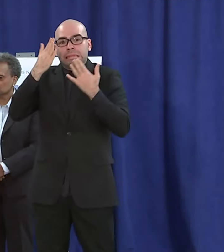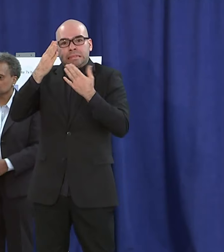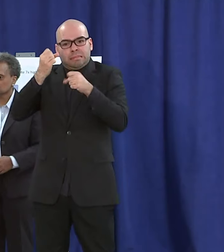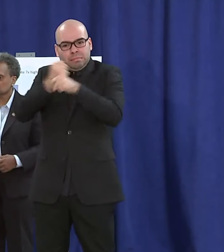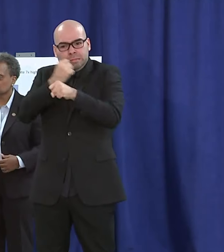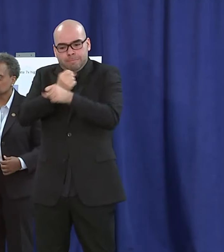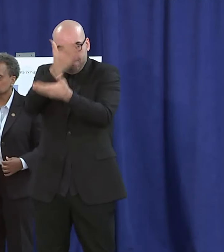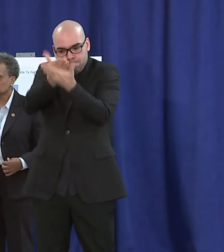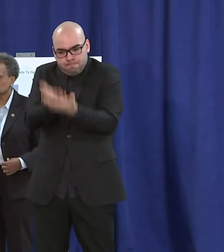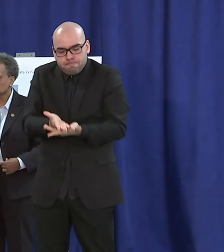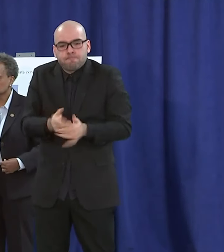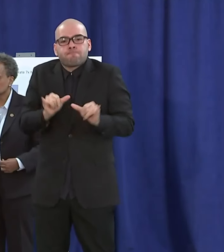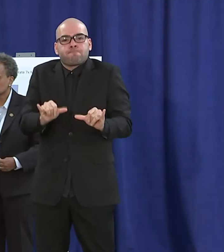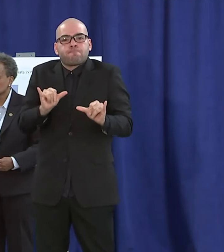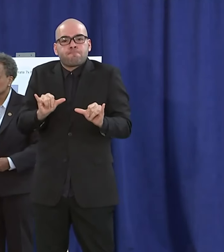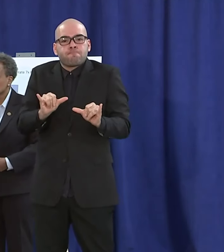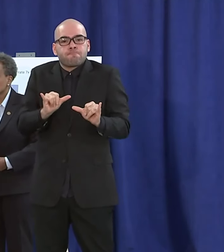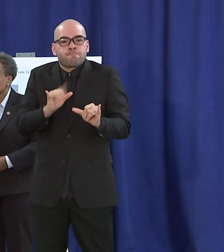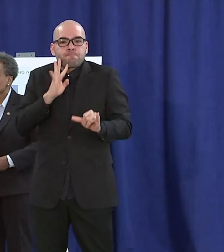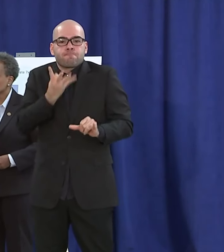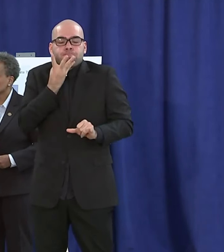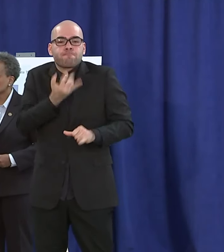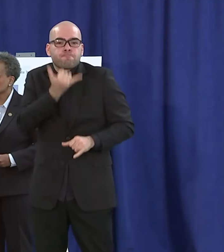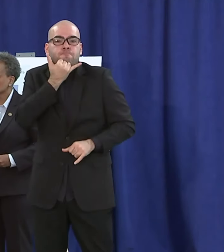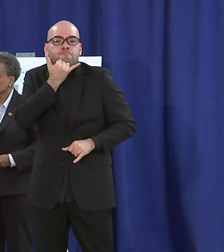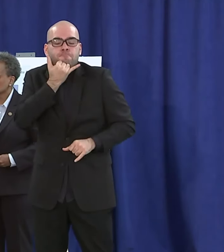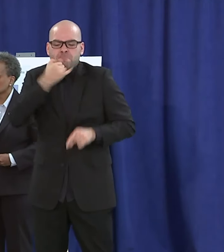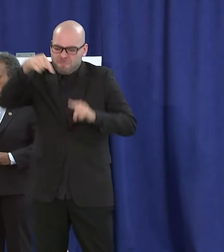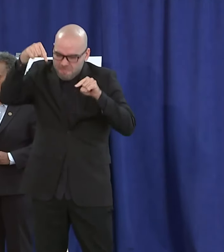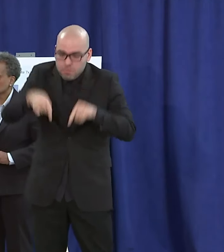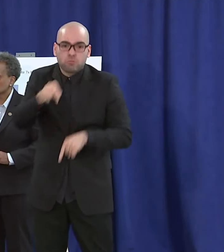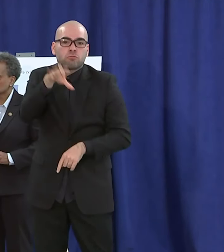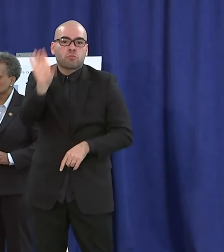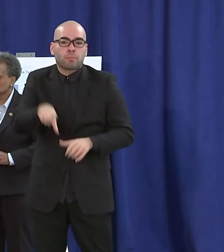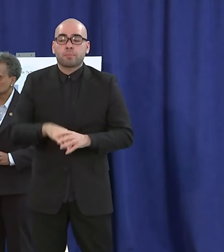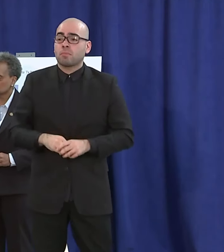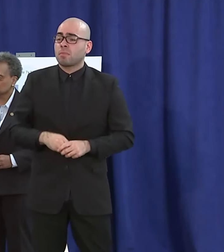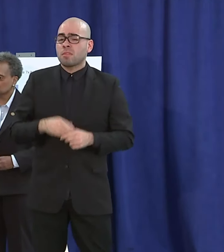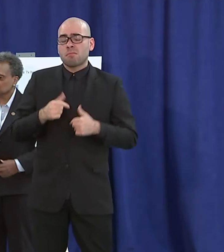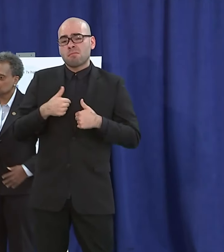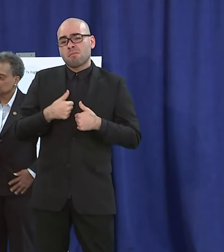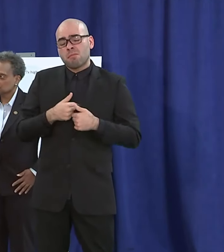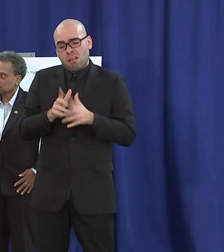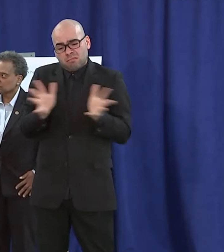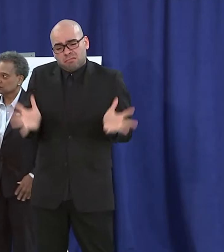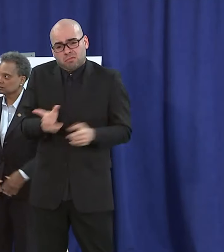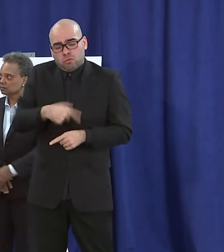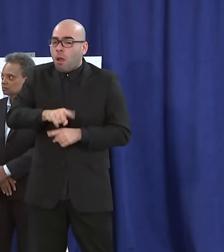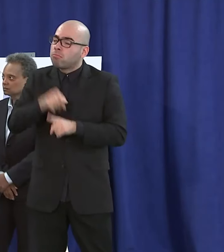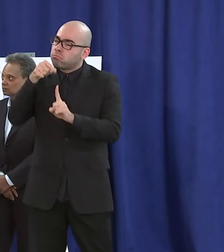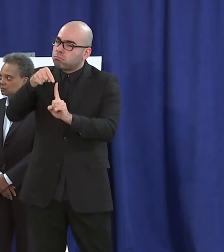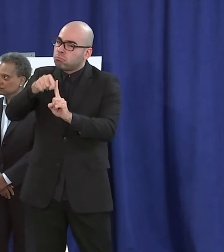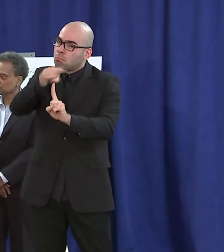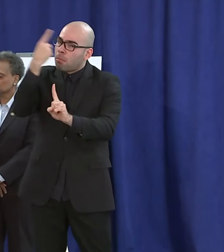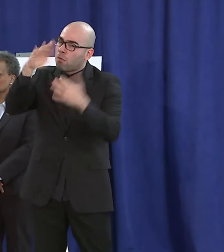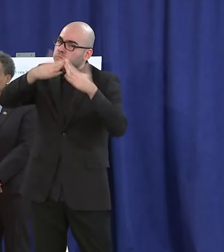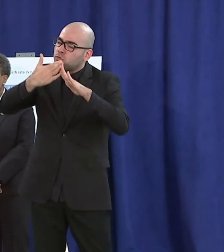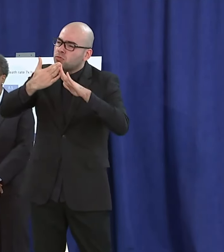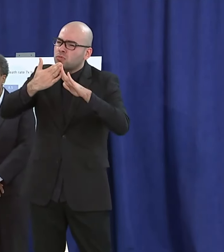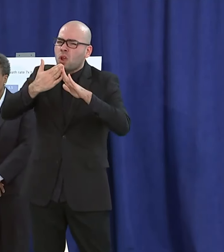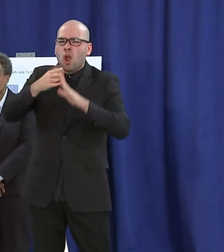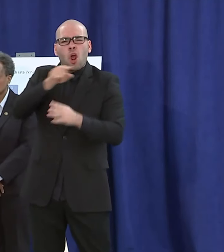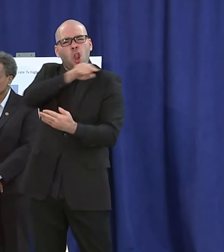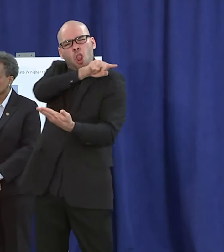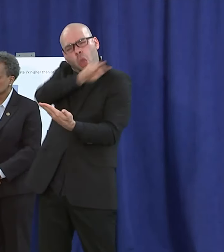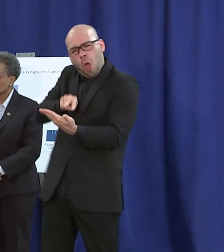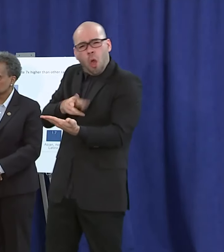otherwise, especially here in Chicago. I'm going to ask everyone in Chicago, particularly the Black community, pay attention to this.